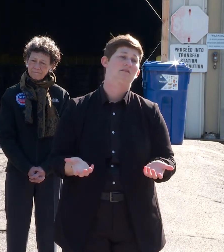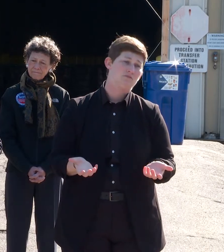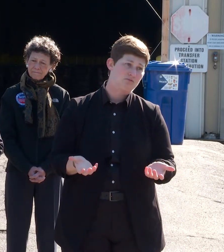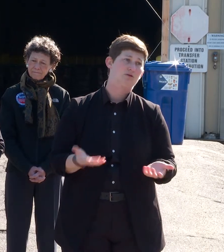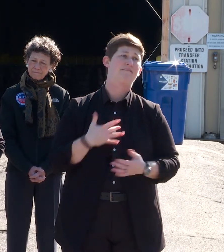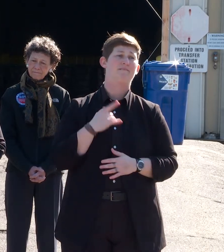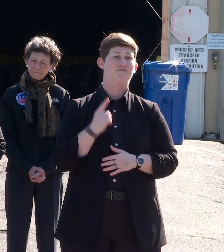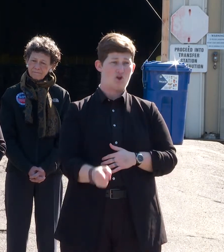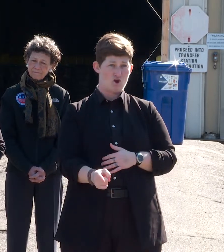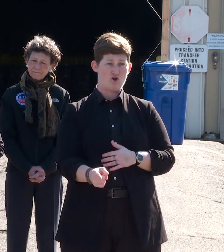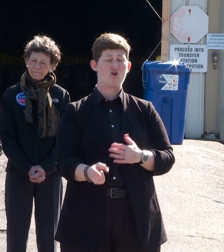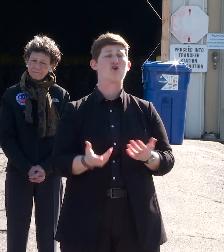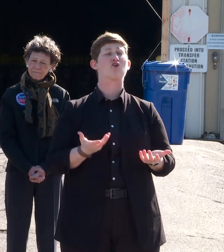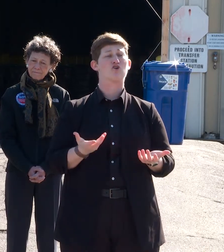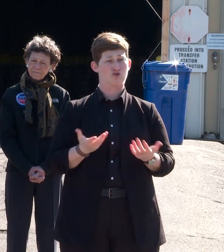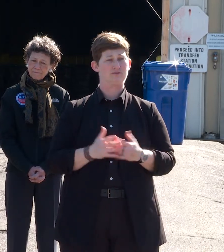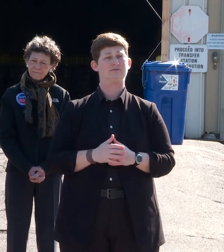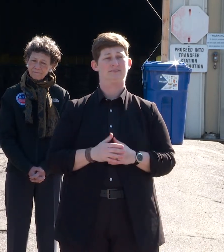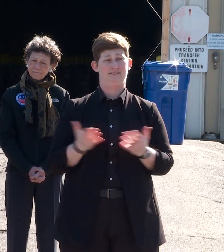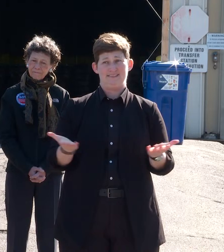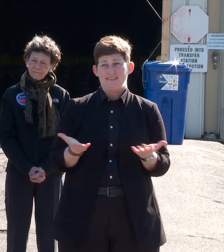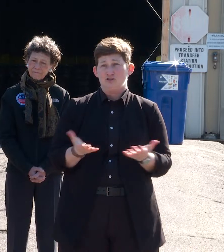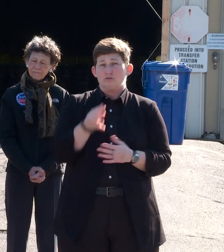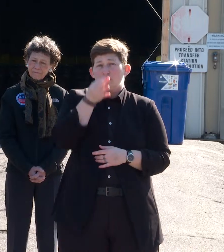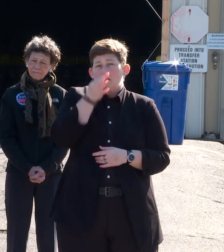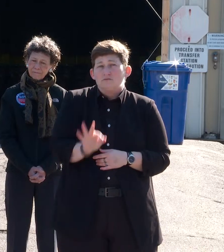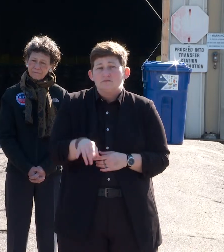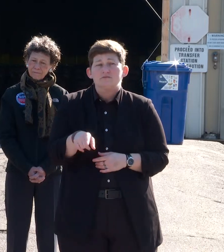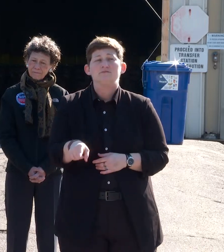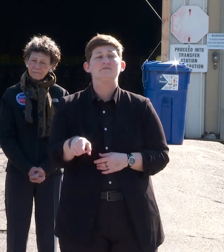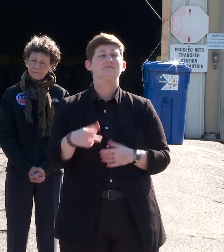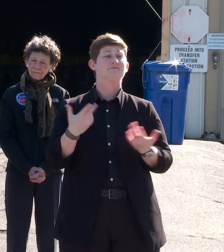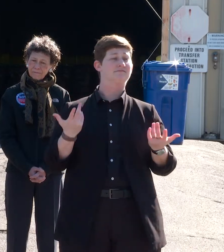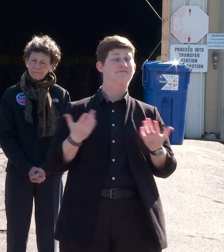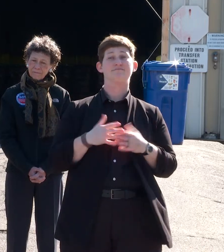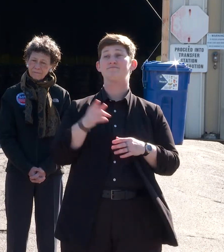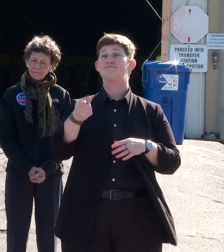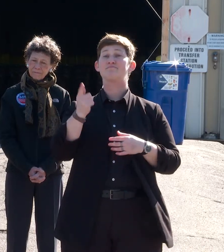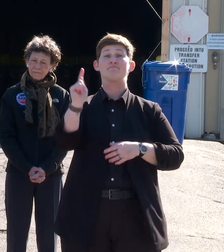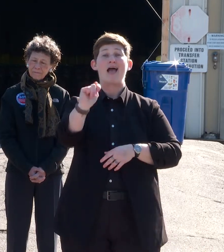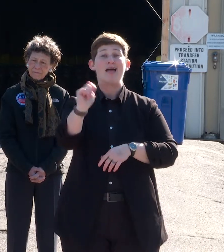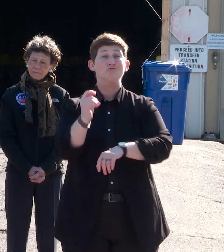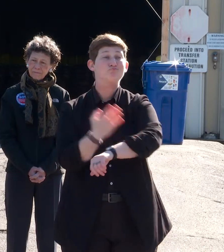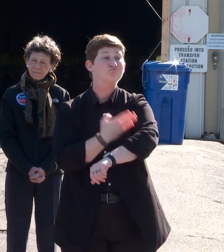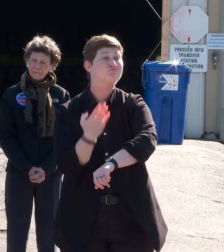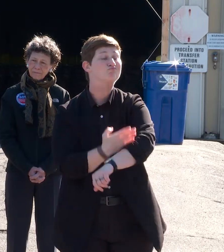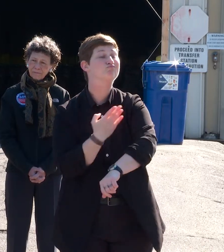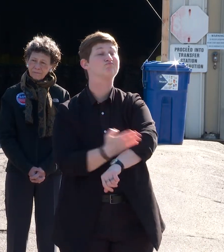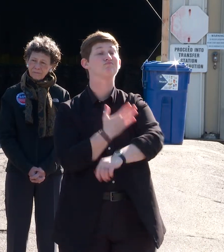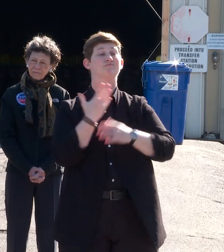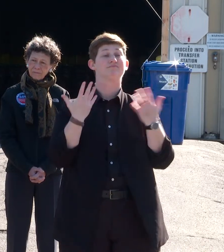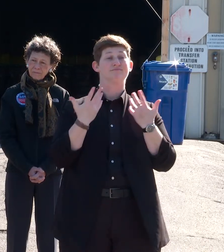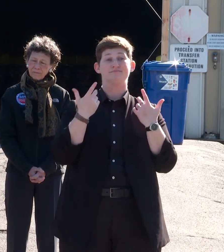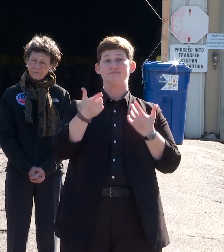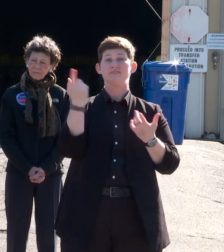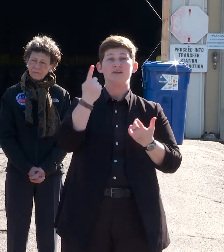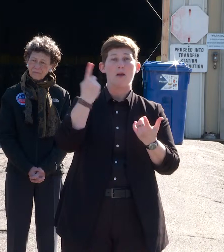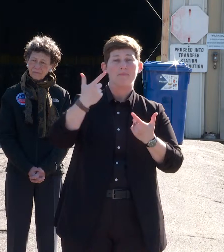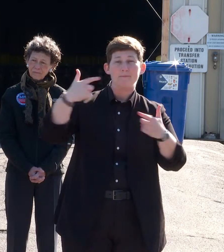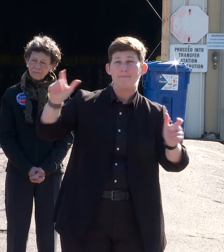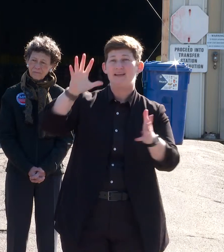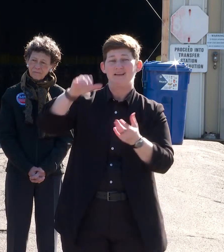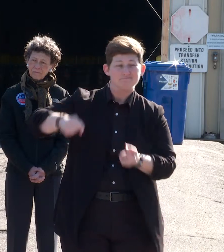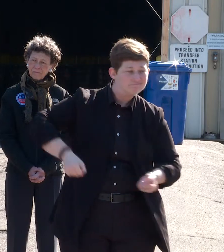to come here, being able to work with your neighbors, if you're remodeling your bathroom, you're taking something out, you're fixing